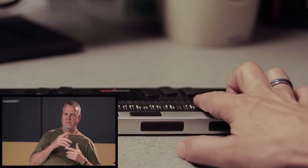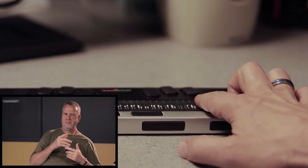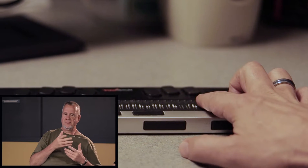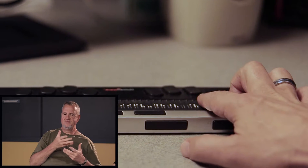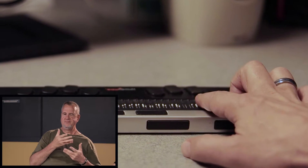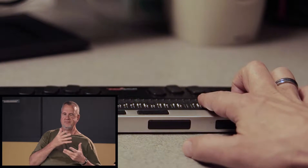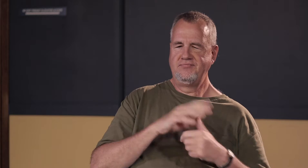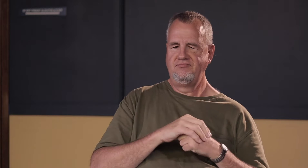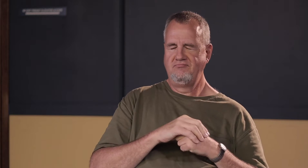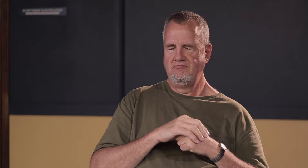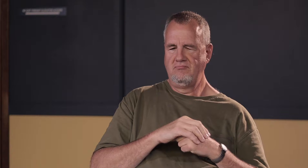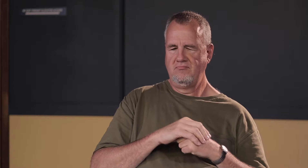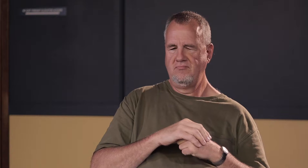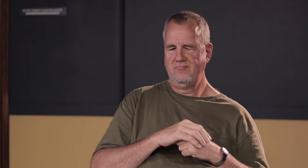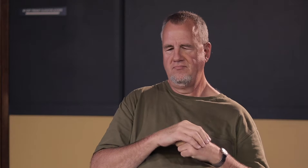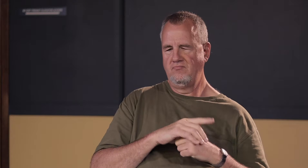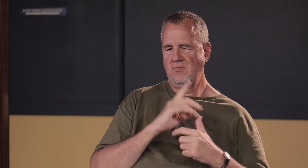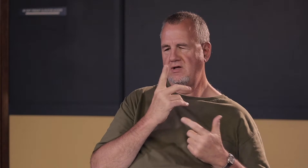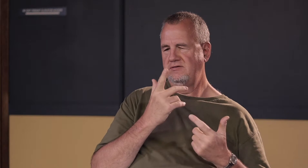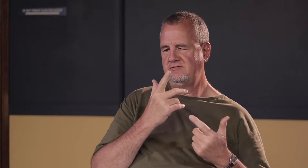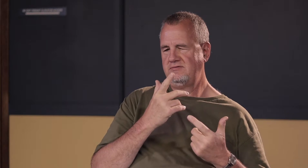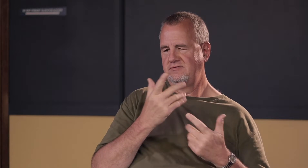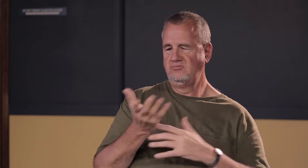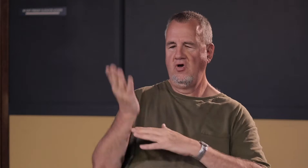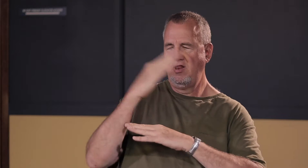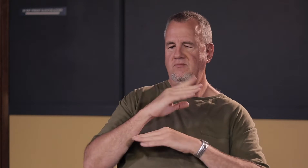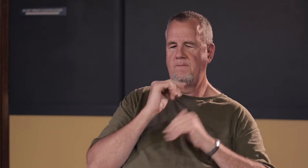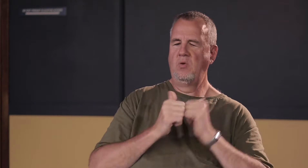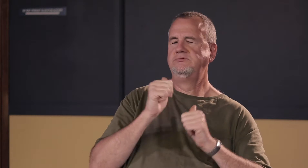pretty fun for me to have a variety of tasks I can do at work.